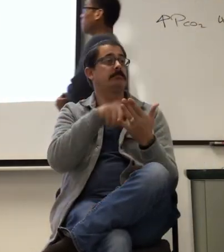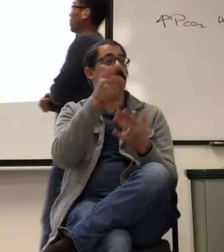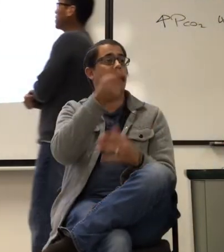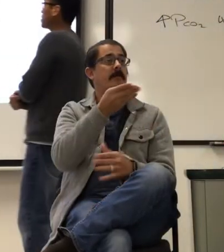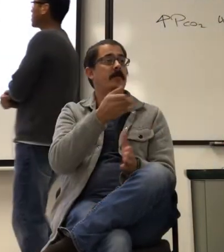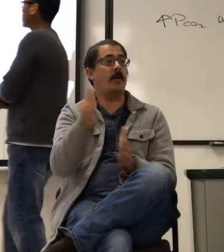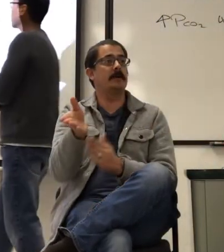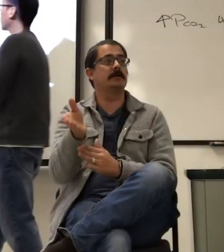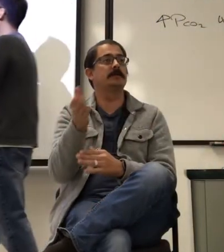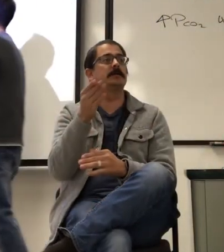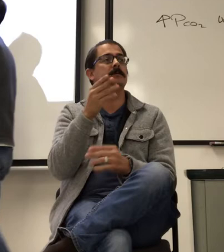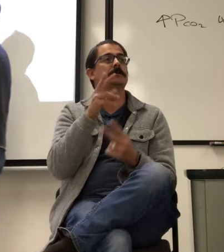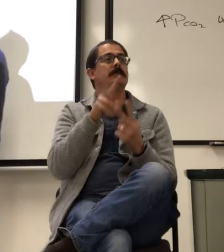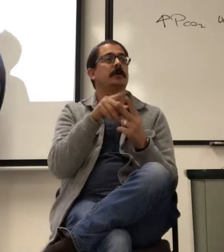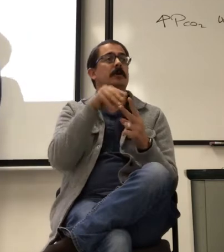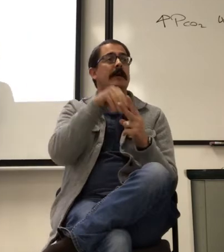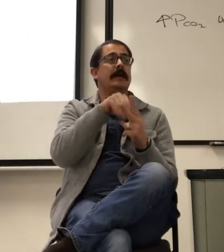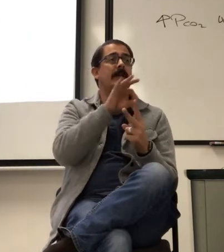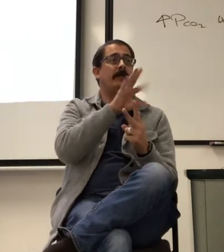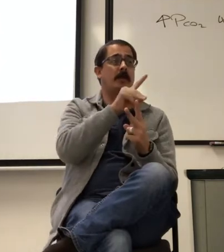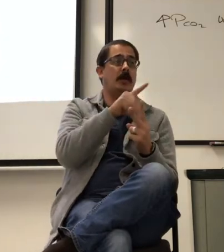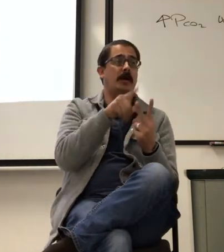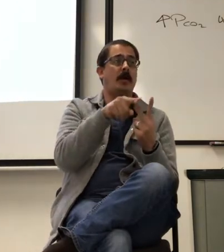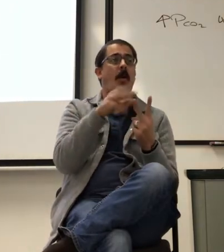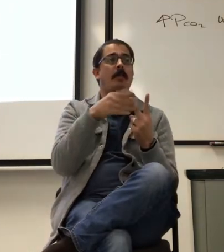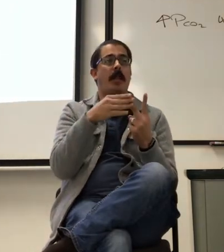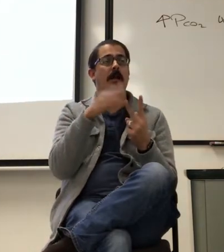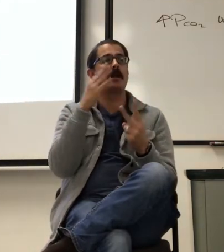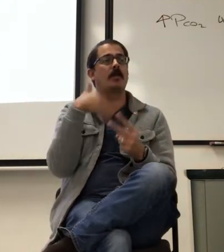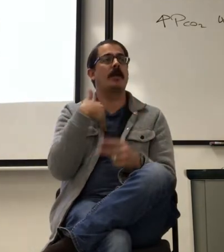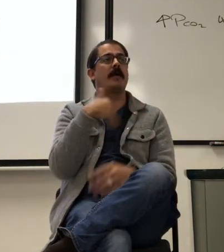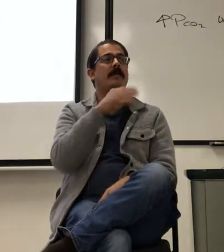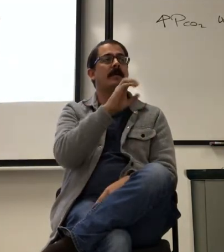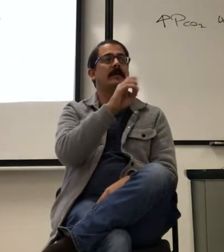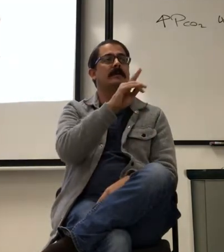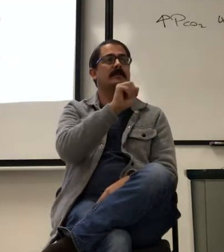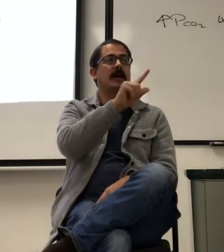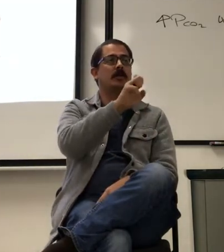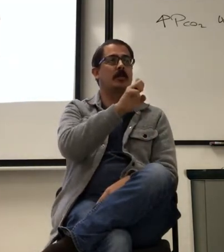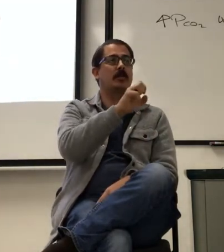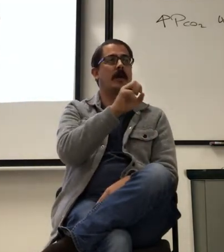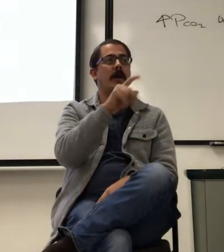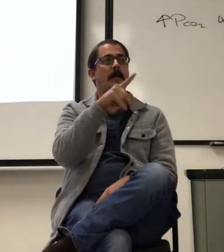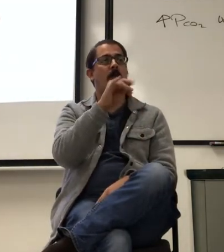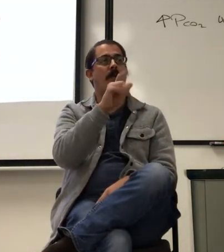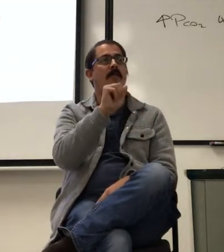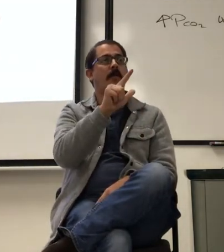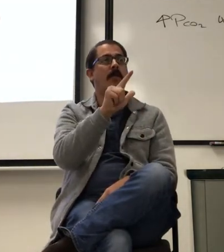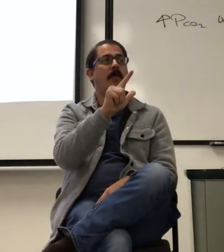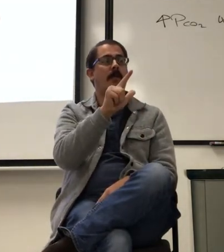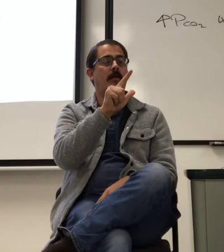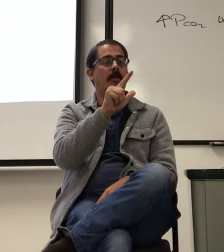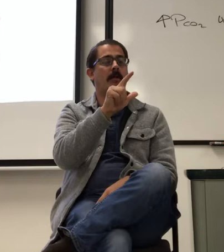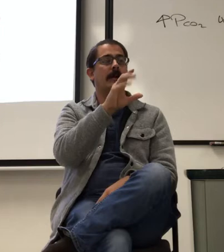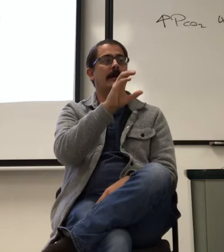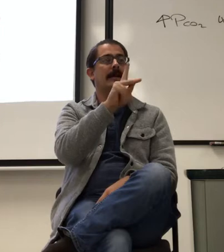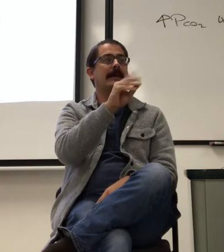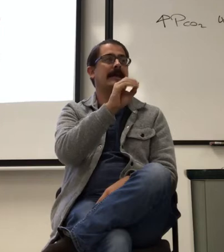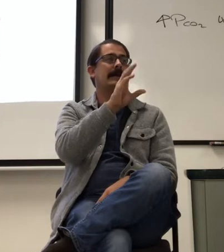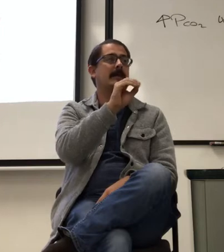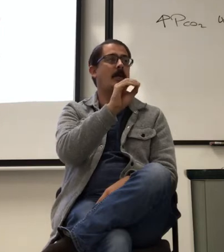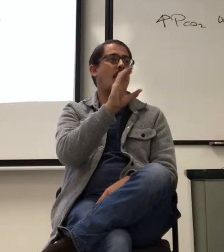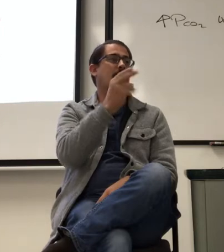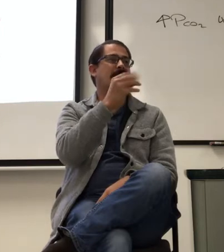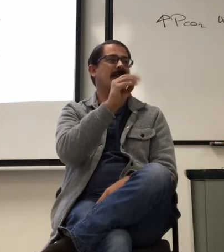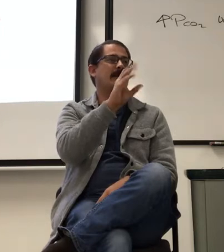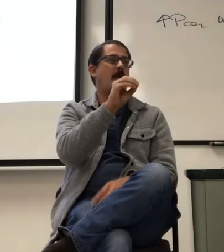In the fluids or in the blood, you have central and peripheral chemoreceptors. The central chemoreceptors are in the